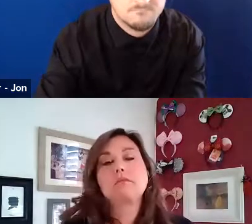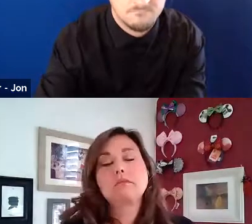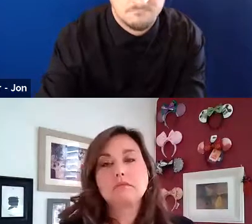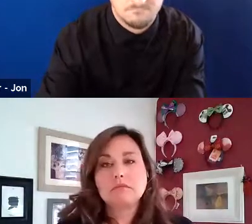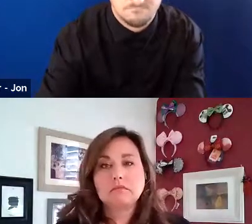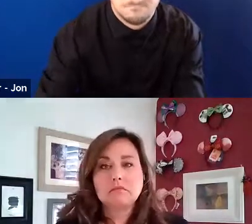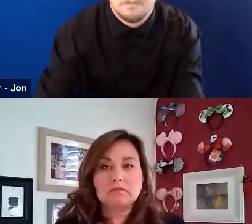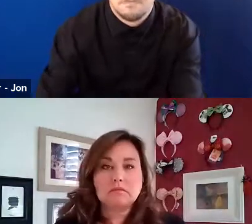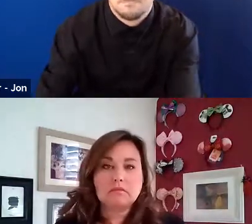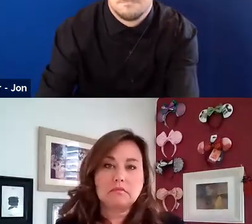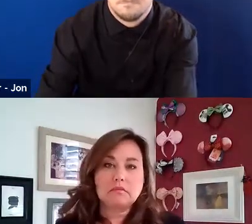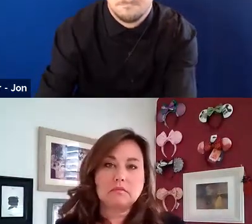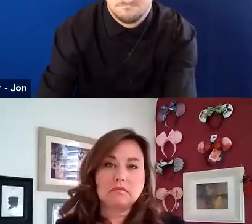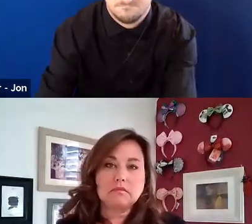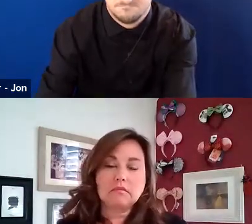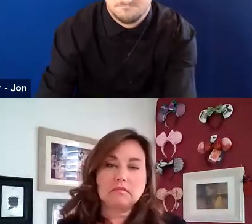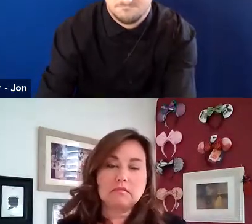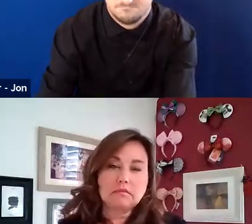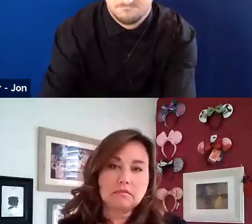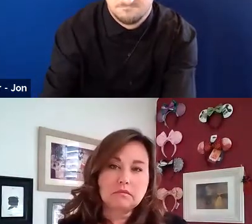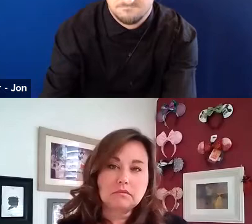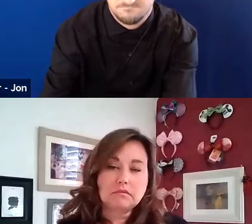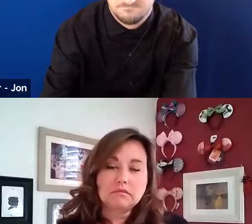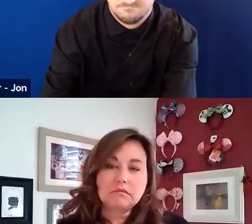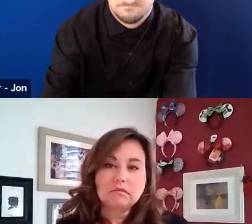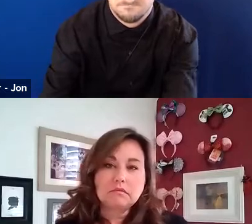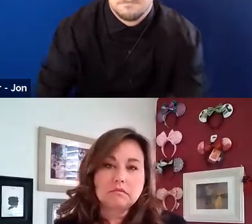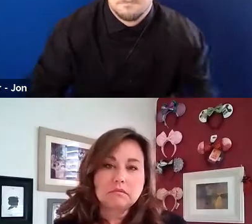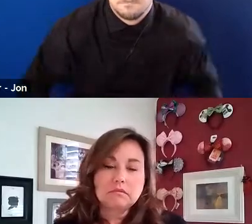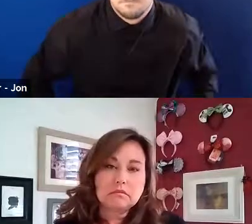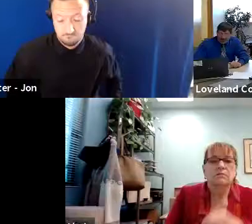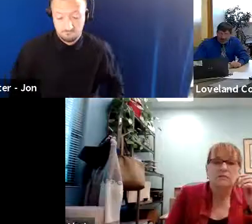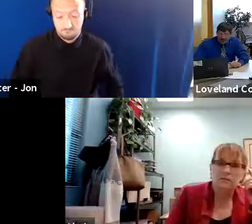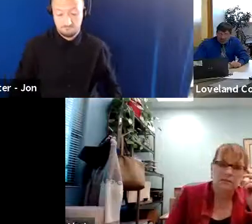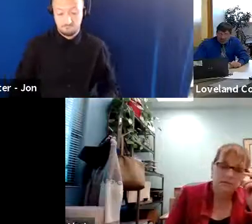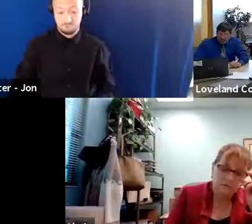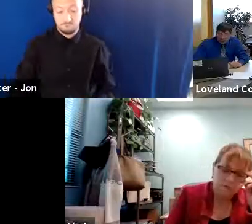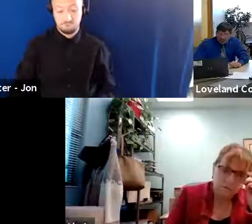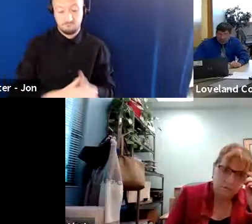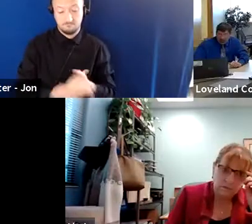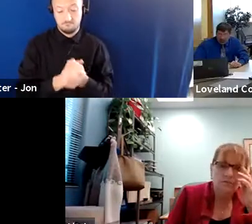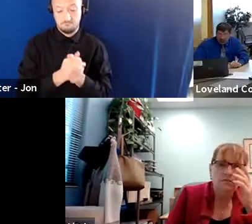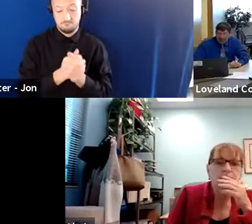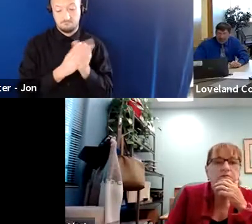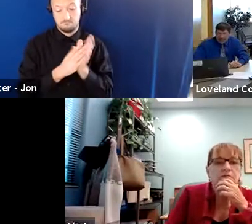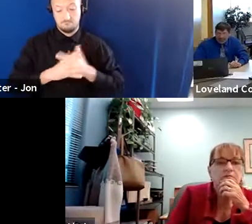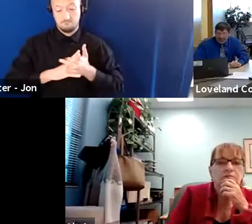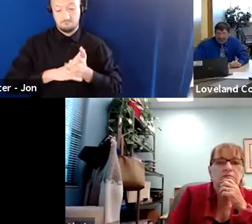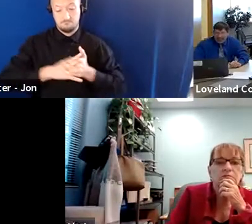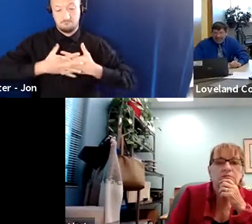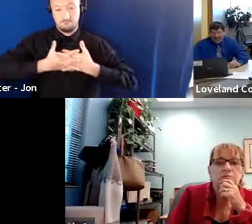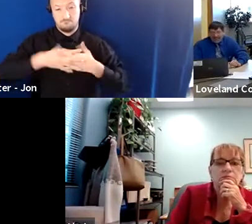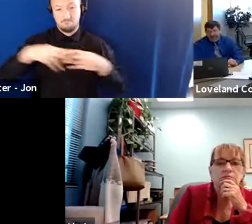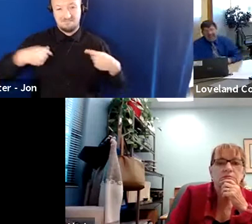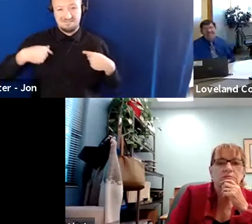the panelists to respond to these questions. And hey, this is Kim, the